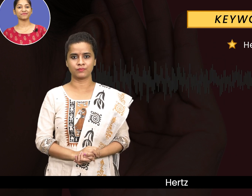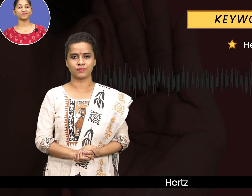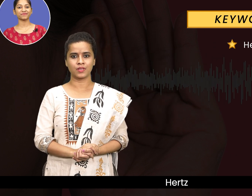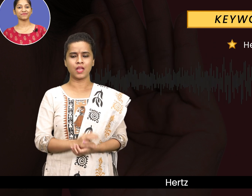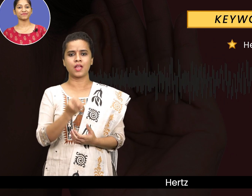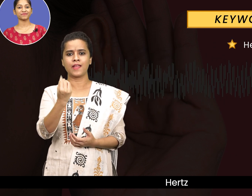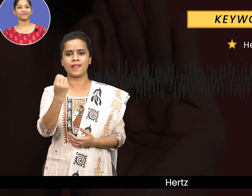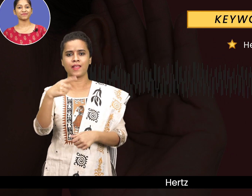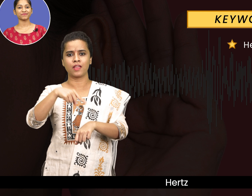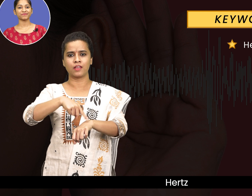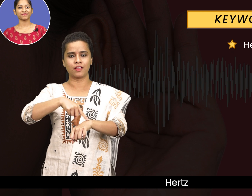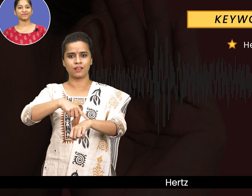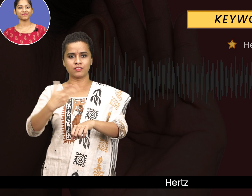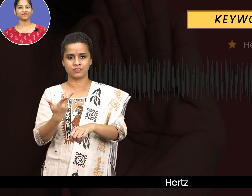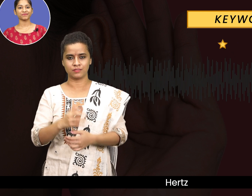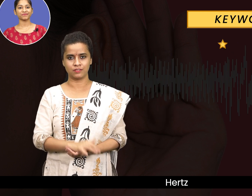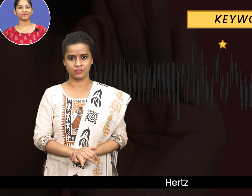hertz,